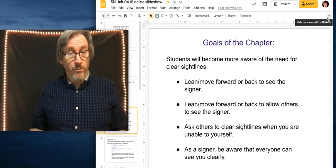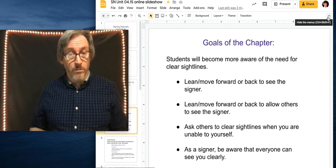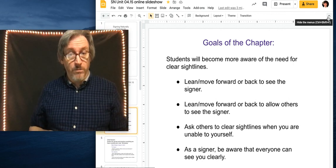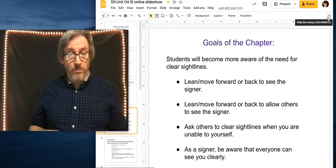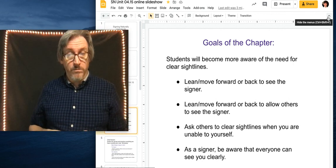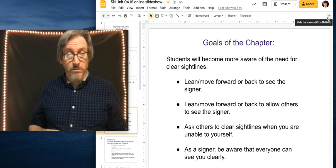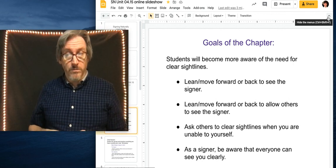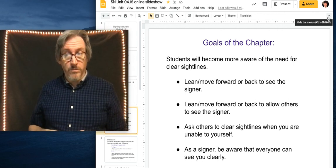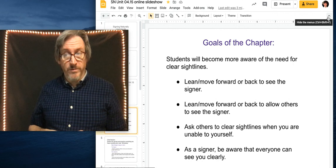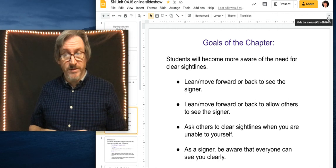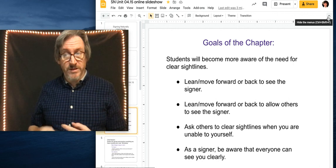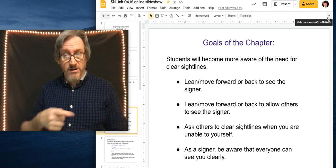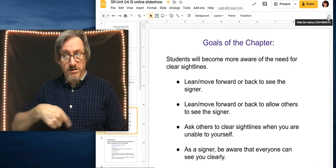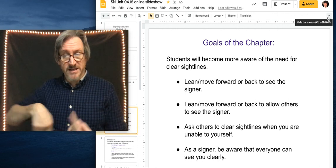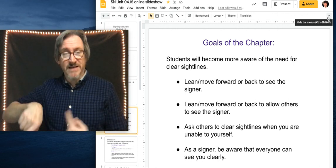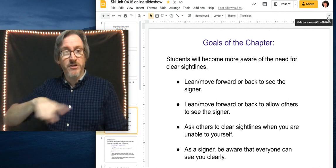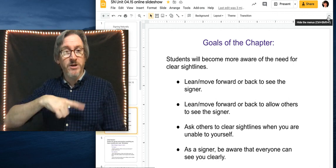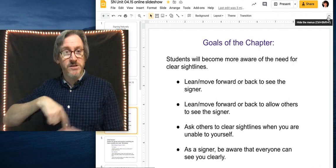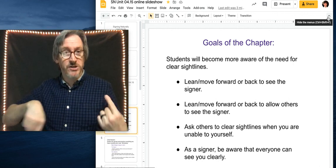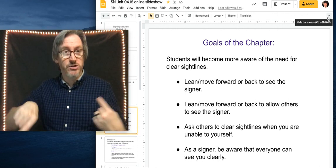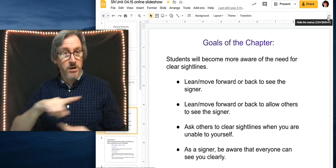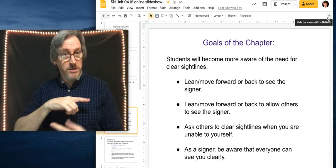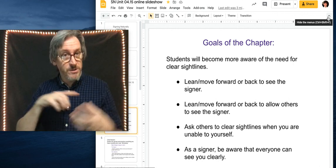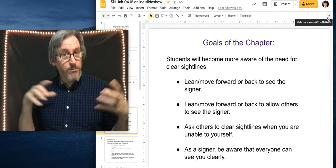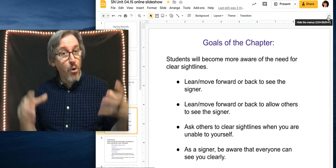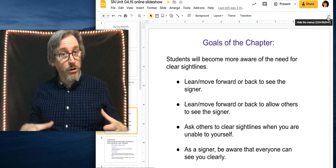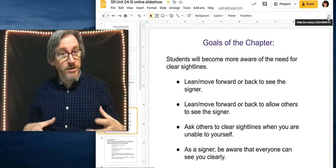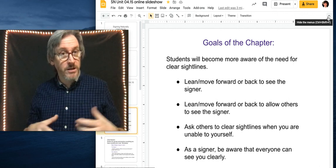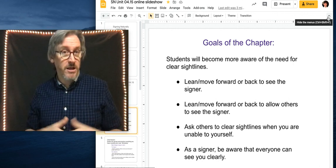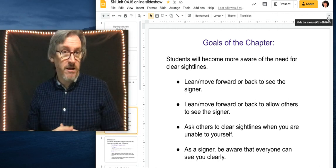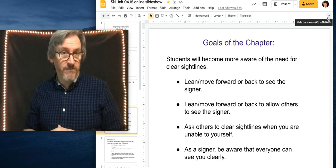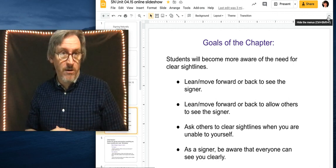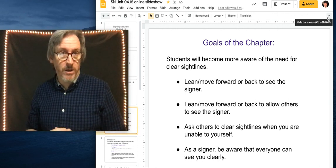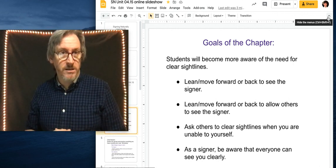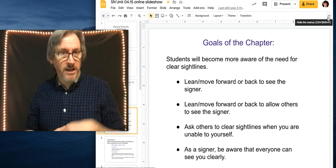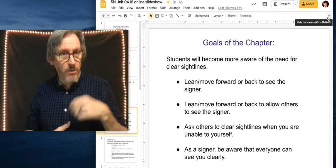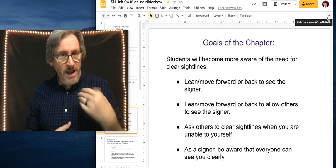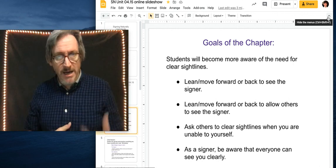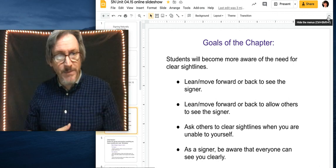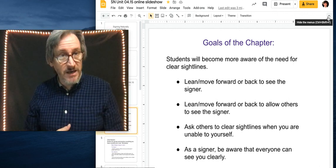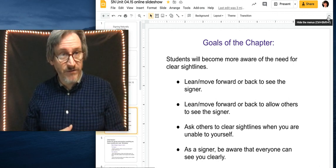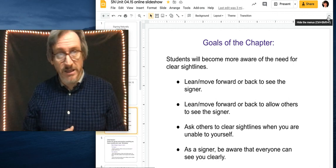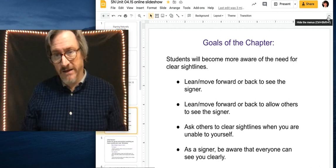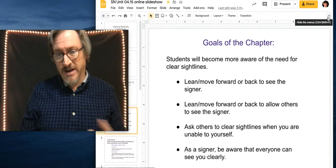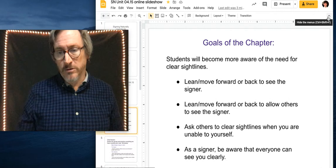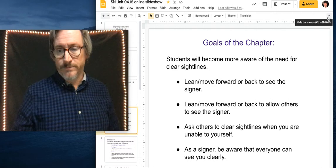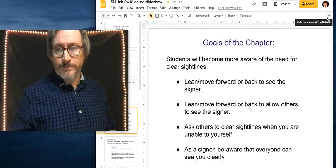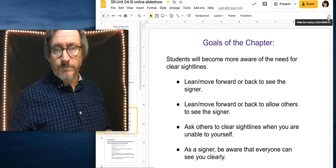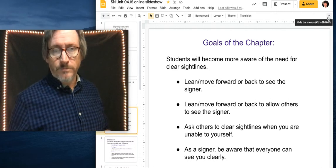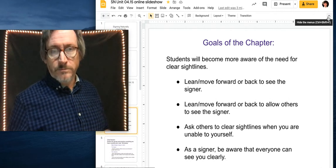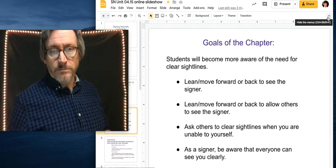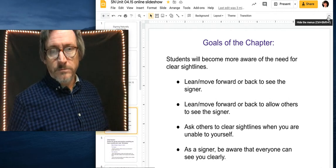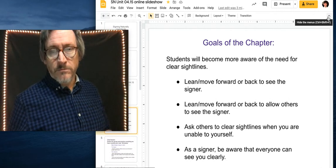move. The deaf community is very strong in support of that way. They don't want anybody to feel left out.